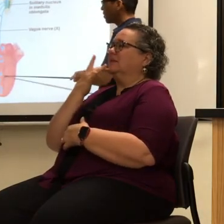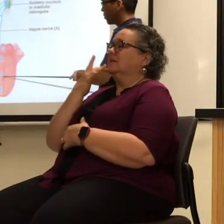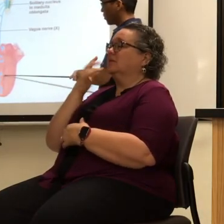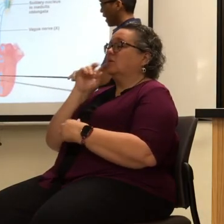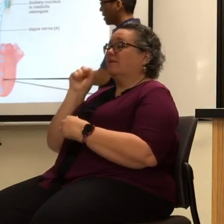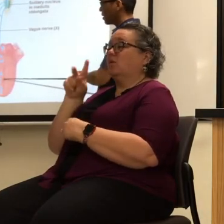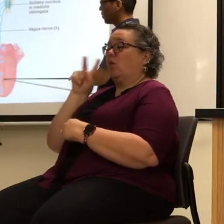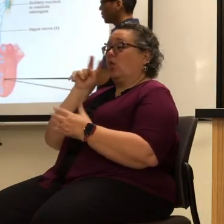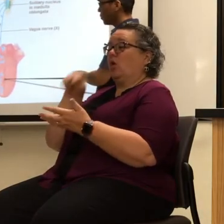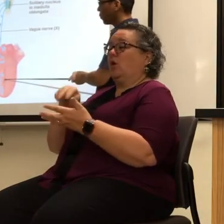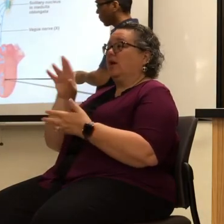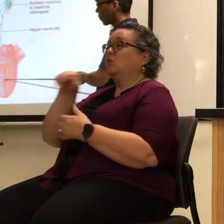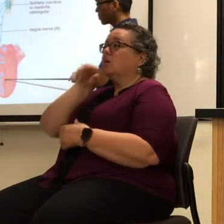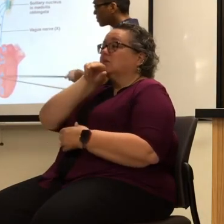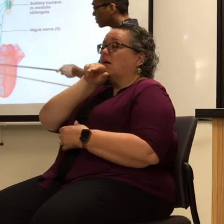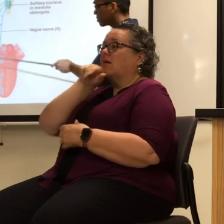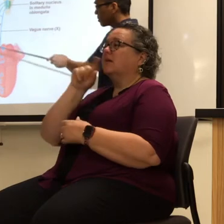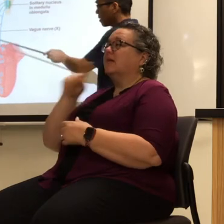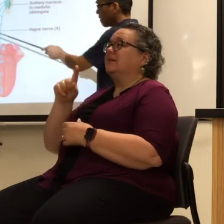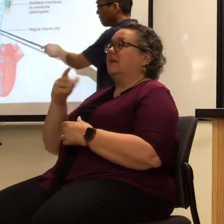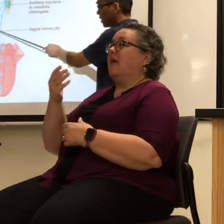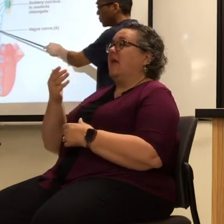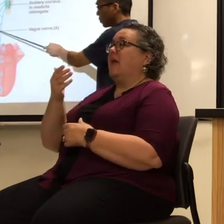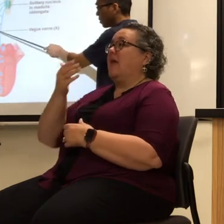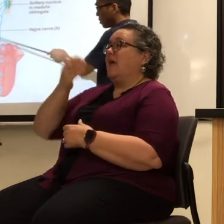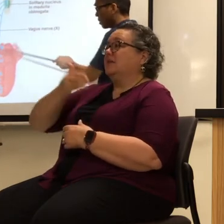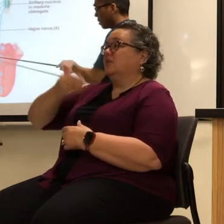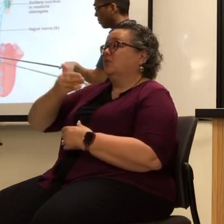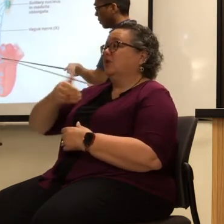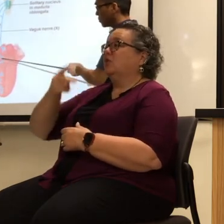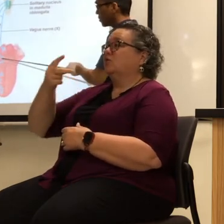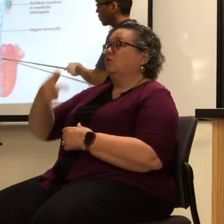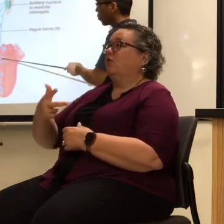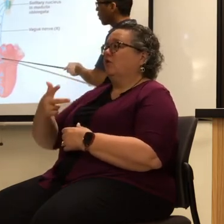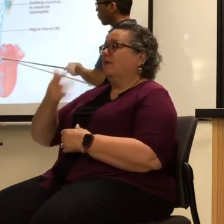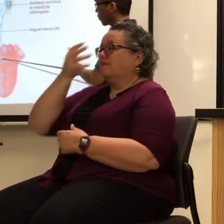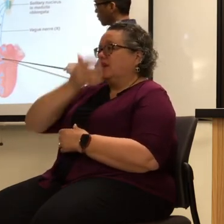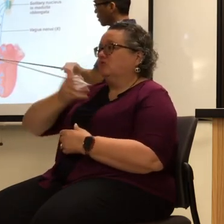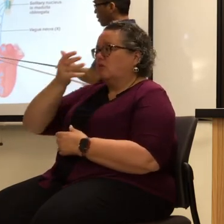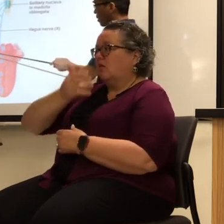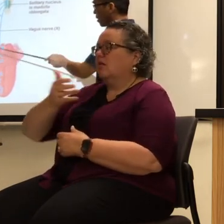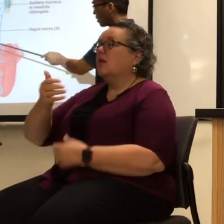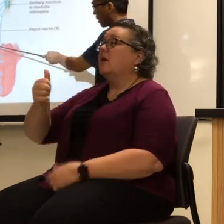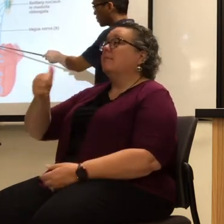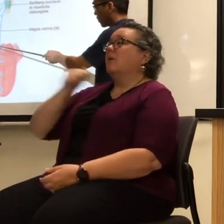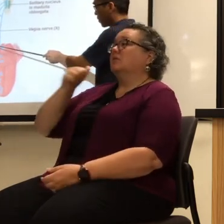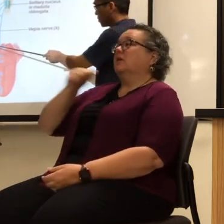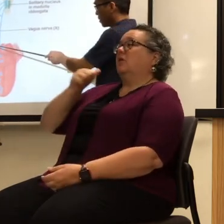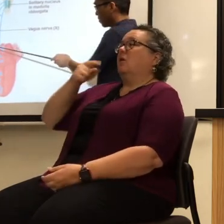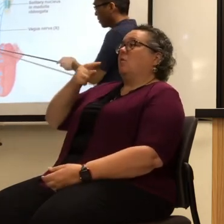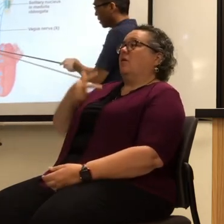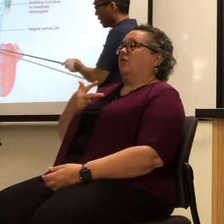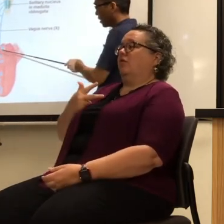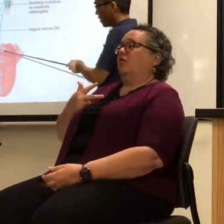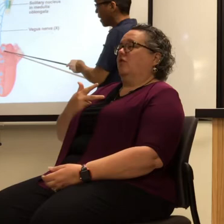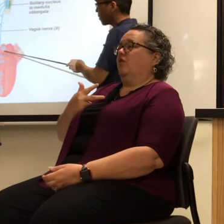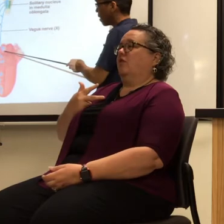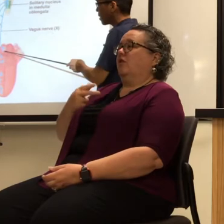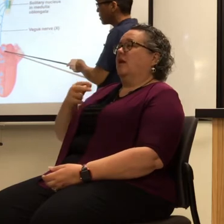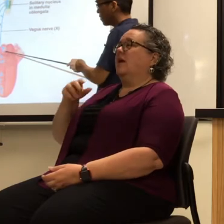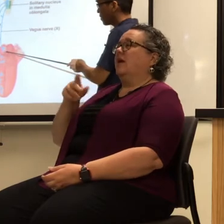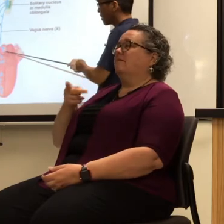there's anterior two-thirds, facial, posterior one-third, glossopharyngeal, and